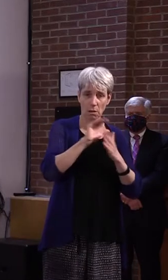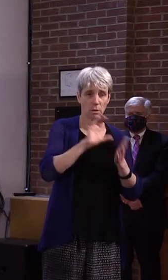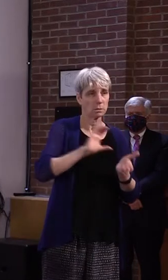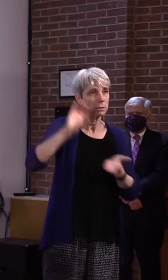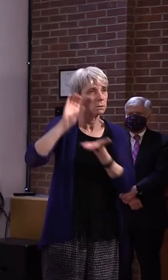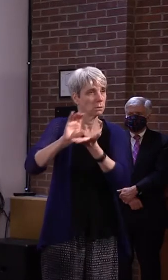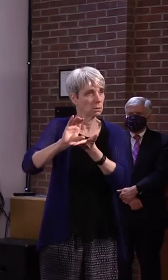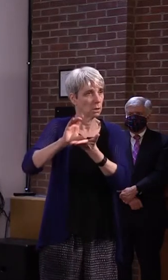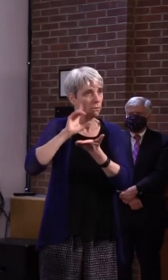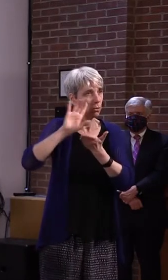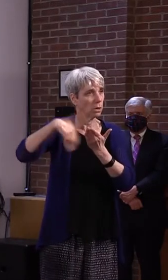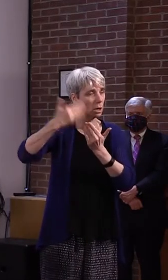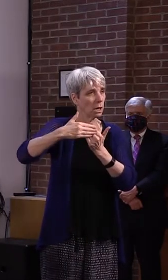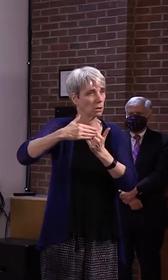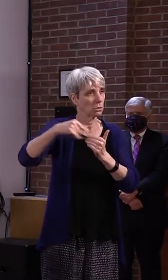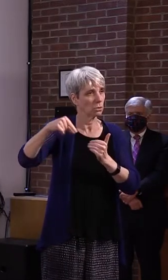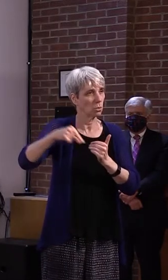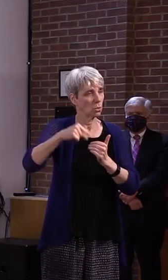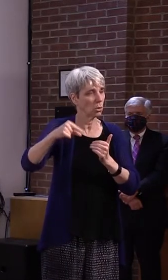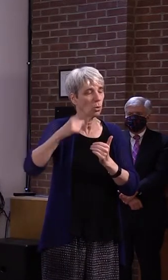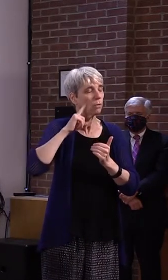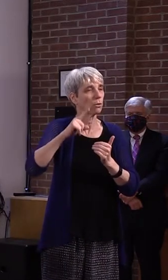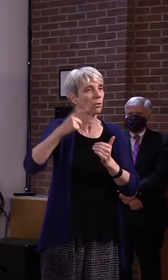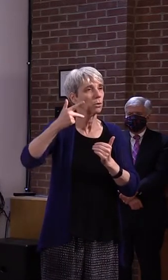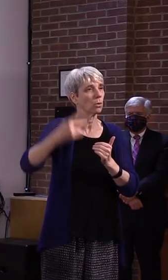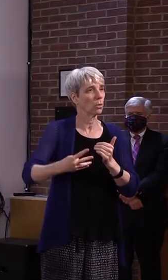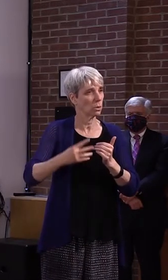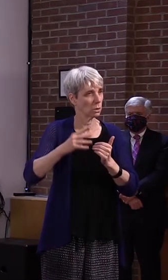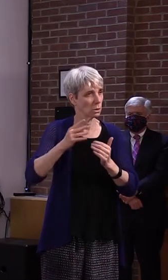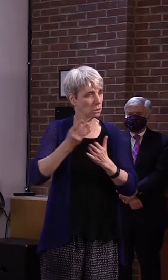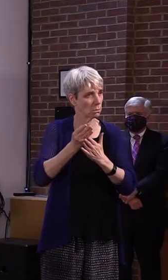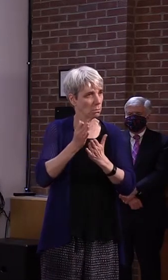the next quarter or three quarters of the budget?